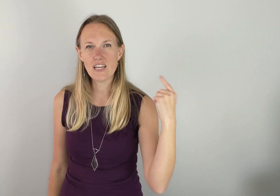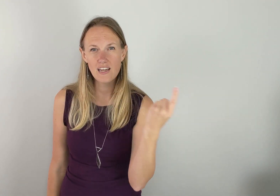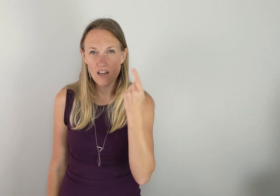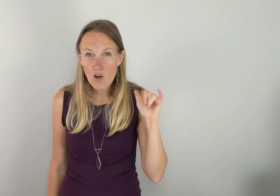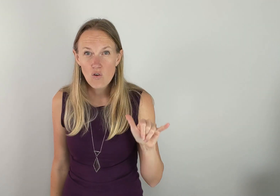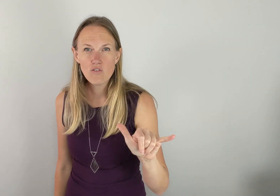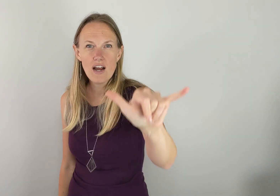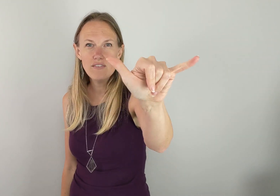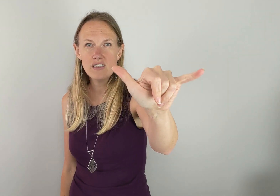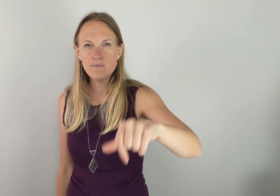okay? Forever.